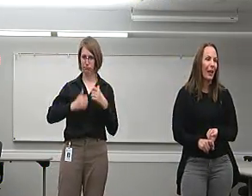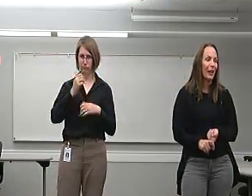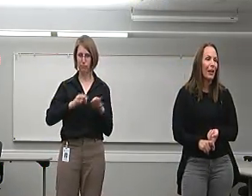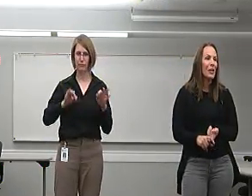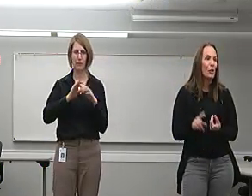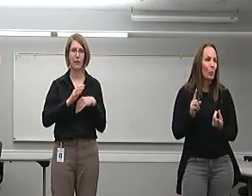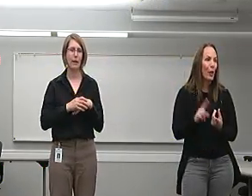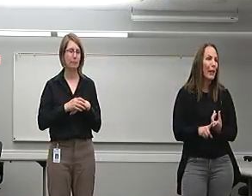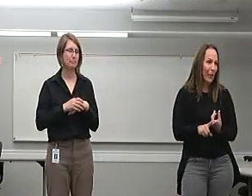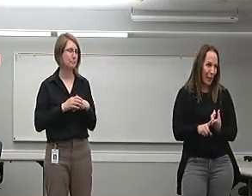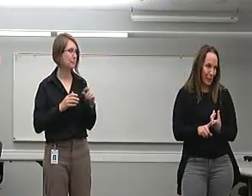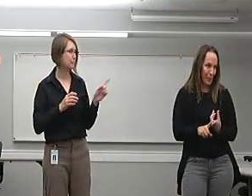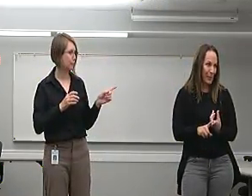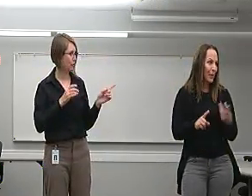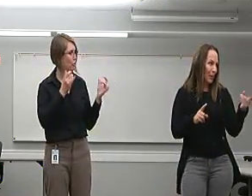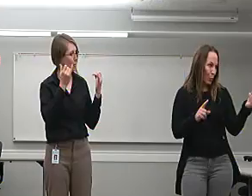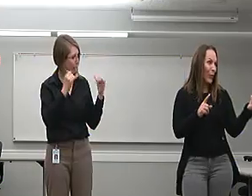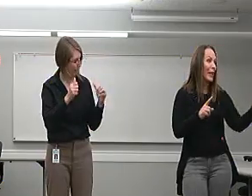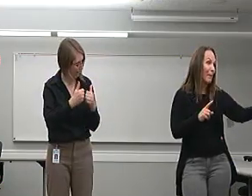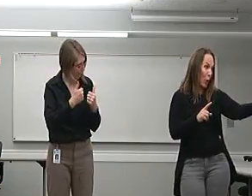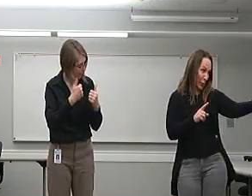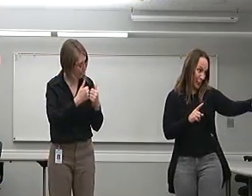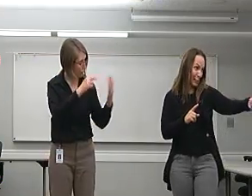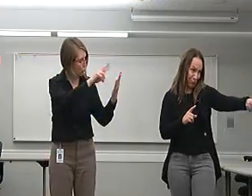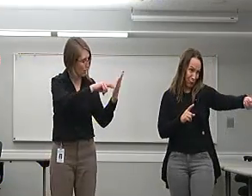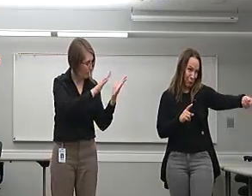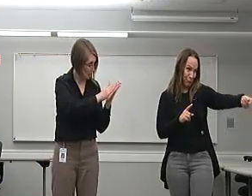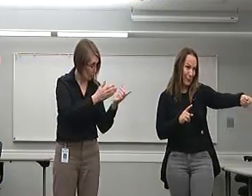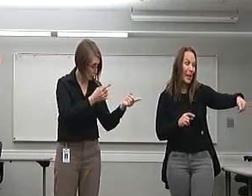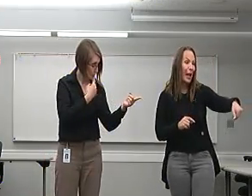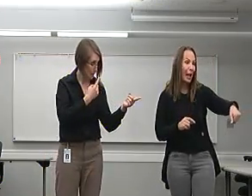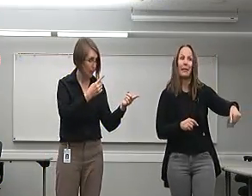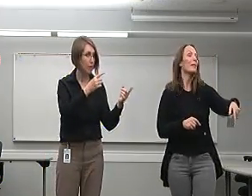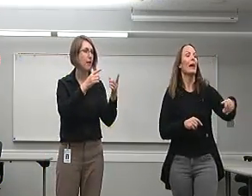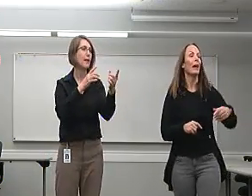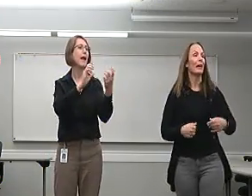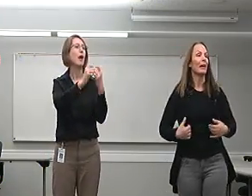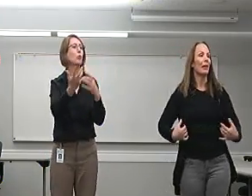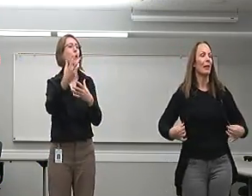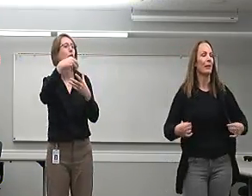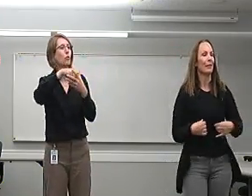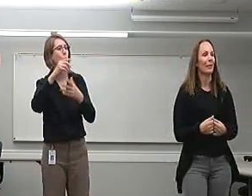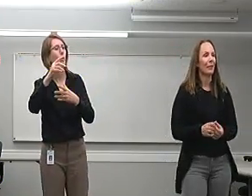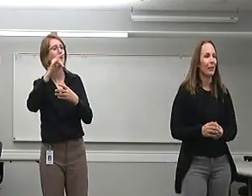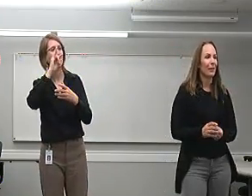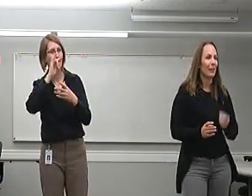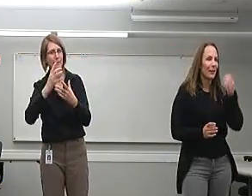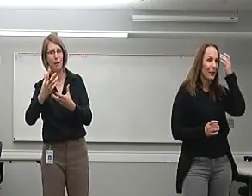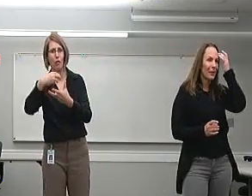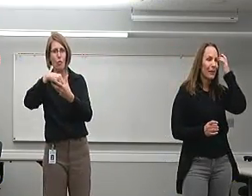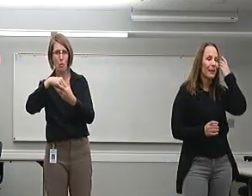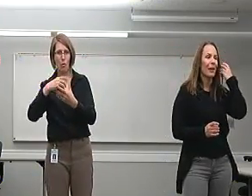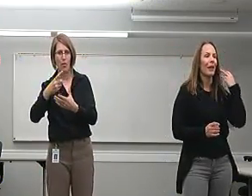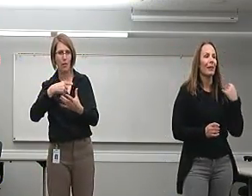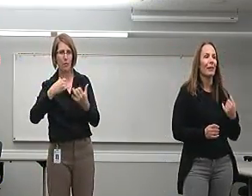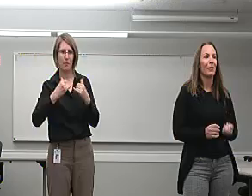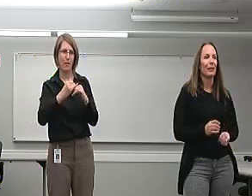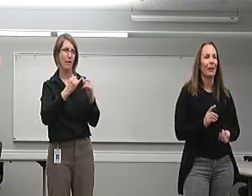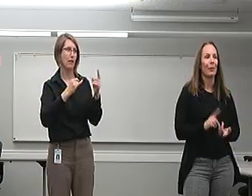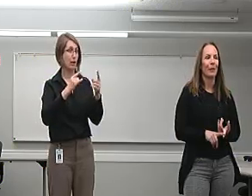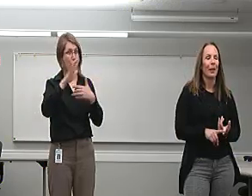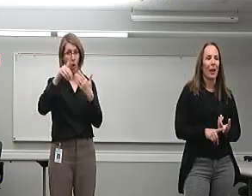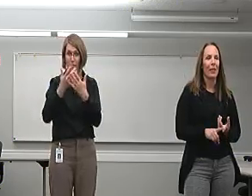playing games. It was Reading just like books. how to include them, right? Yeah, Just like, and all these things can be in the fun family camp, right? And